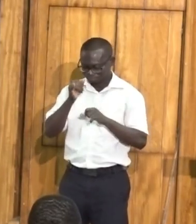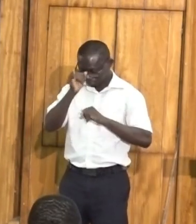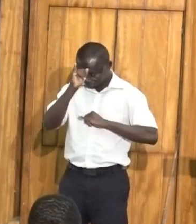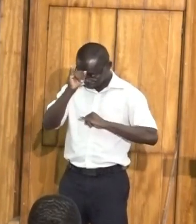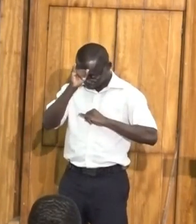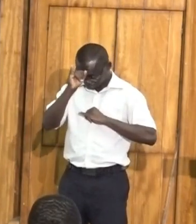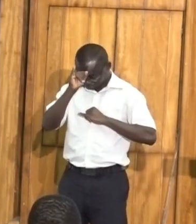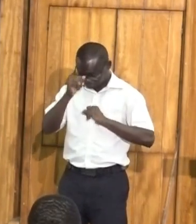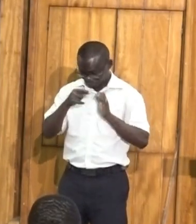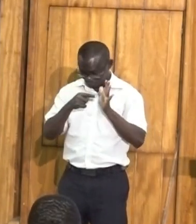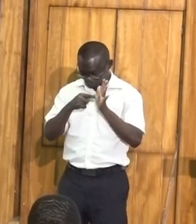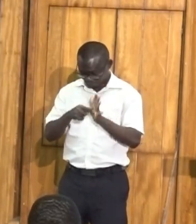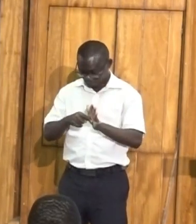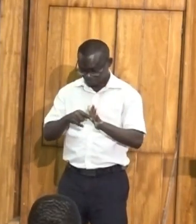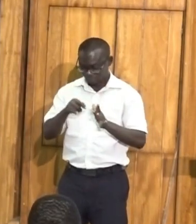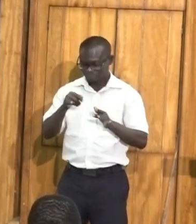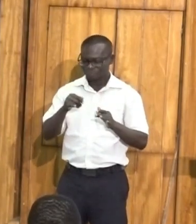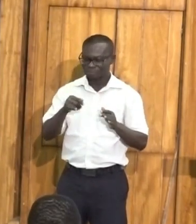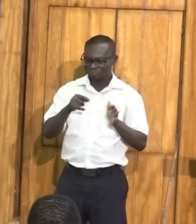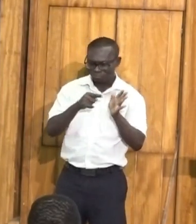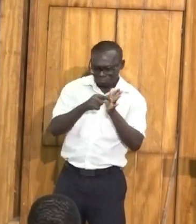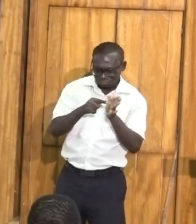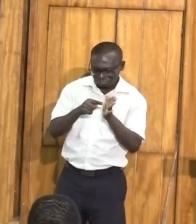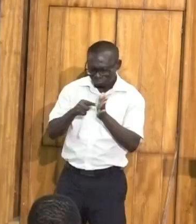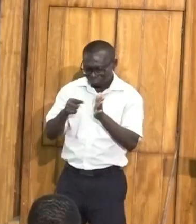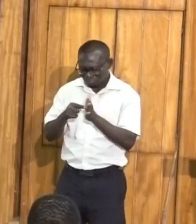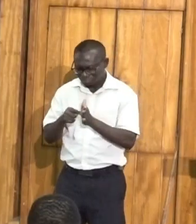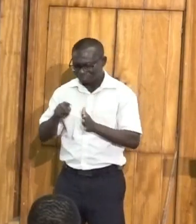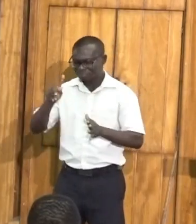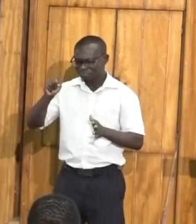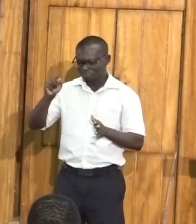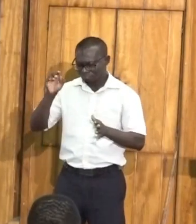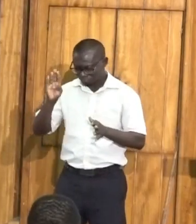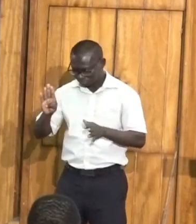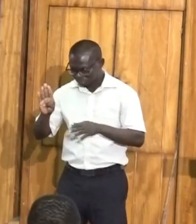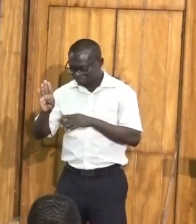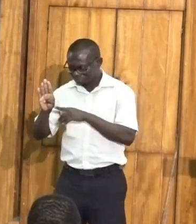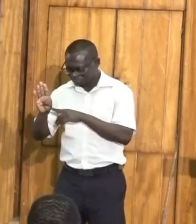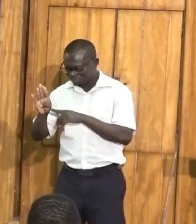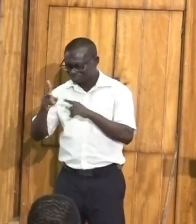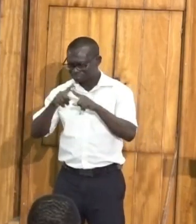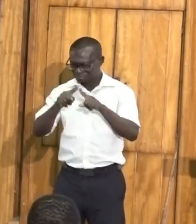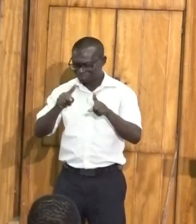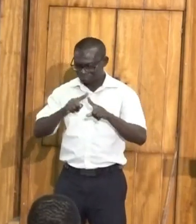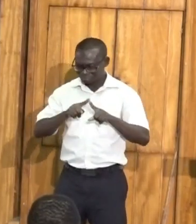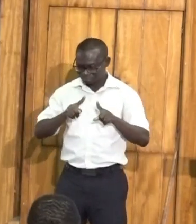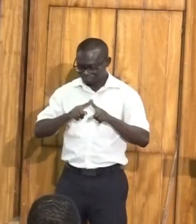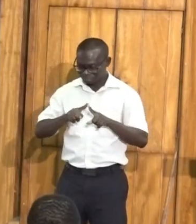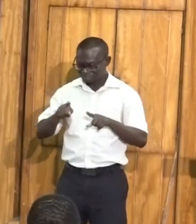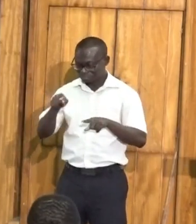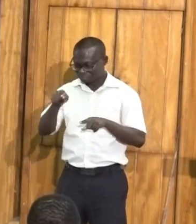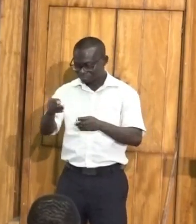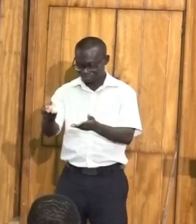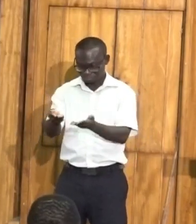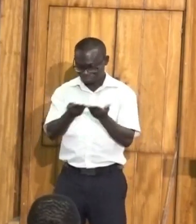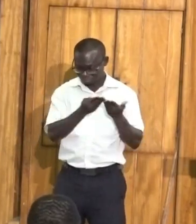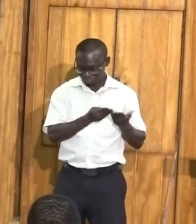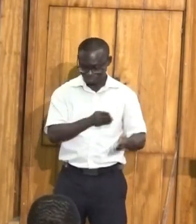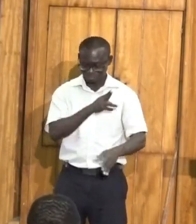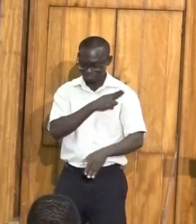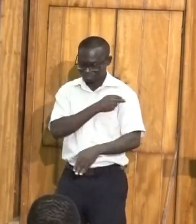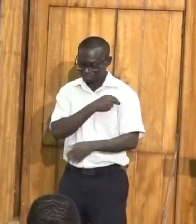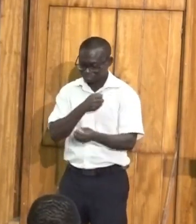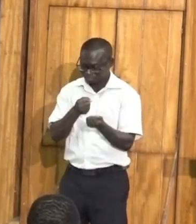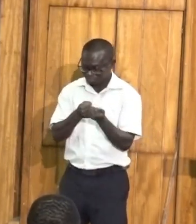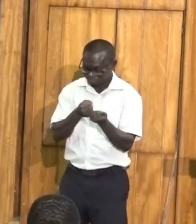was showing signs of TB and cryptococcal meningitis, the child was referred to hospital. We continued to support the